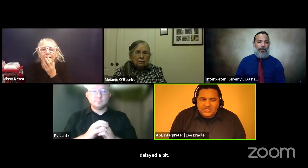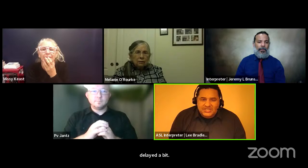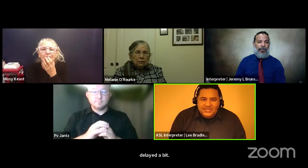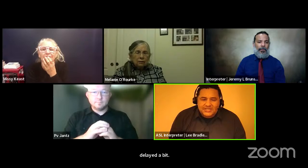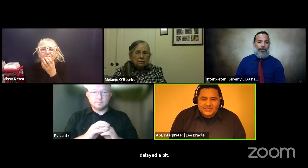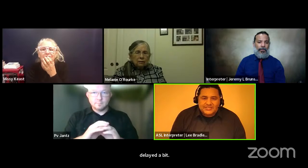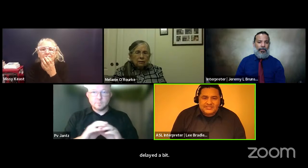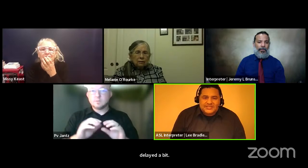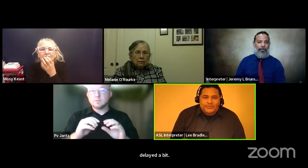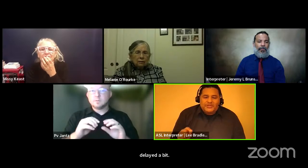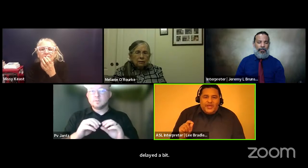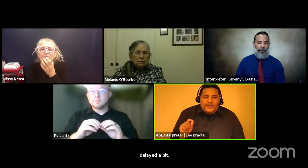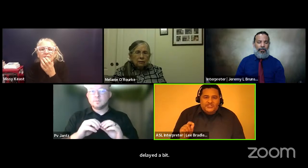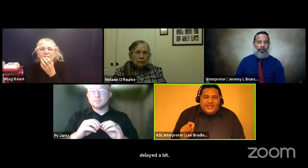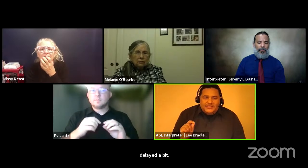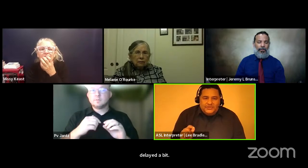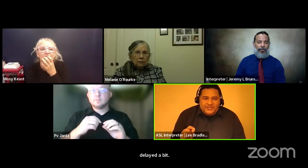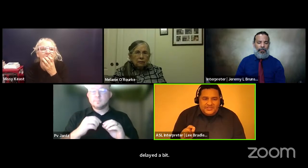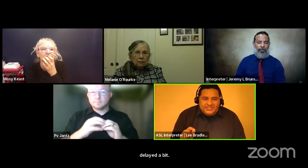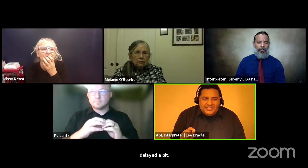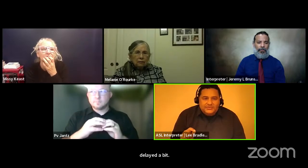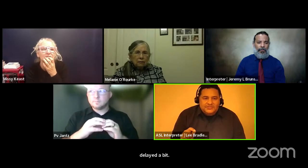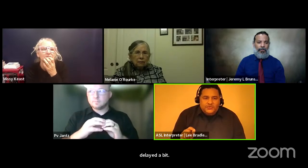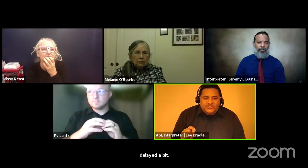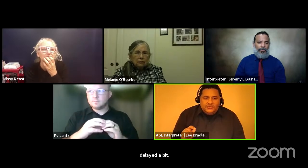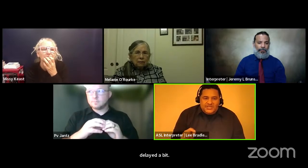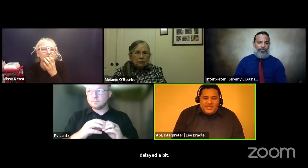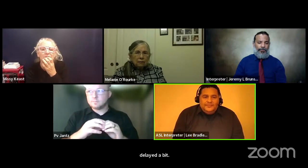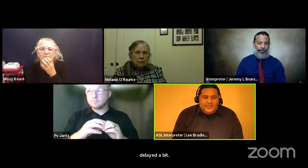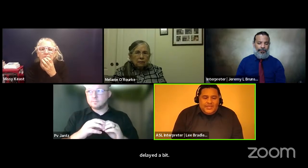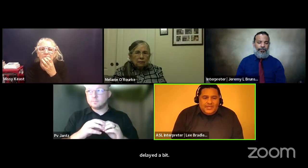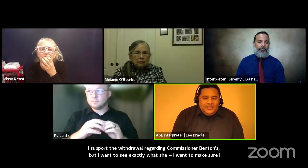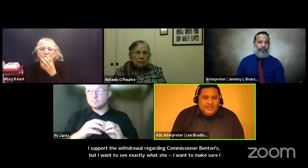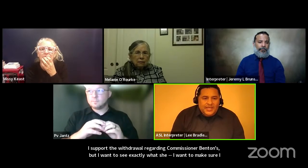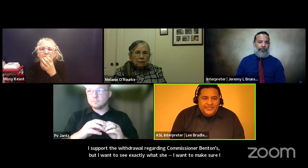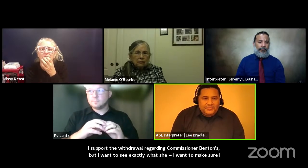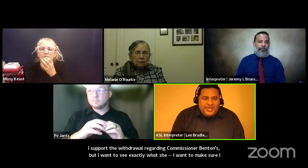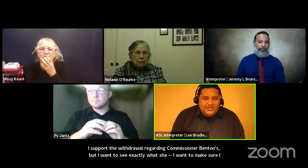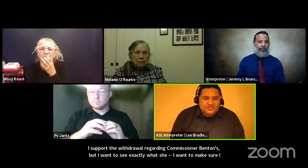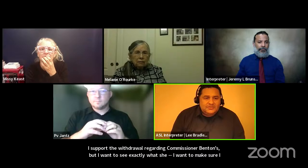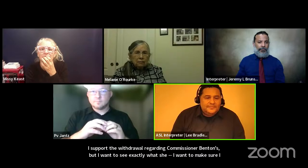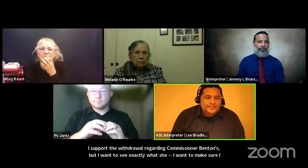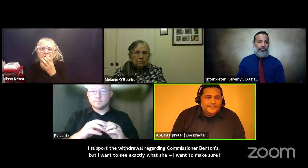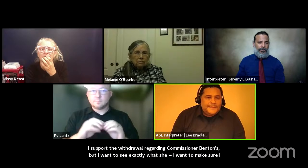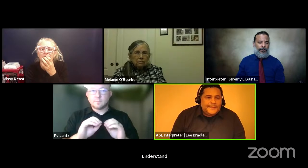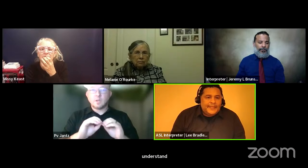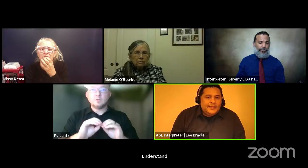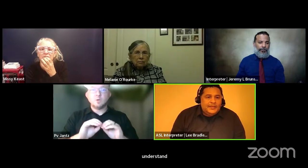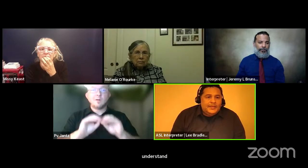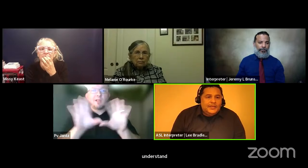what she, I want to make sure I understand clearly the details of what she was saying and the implications.